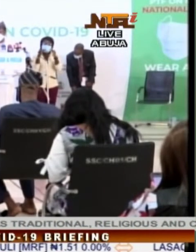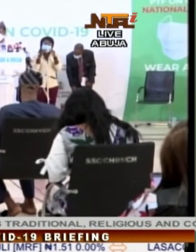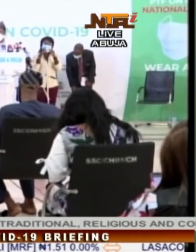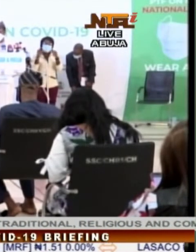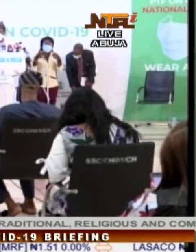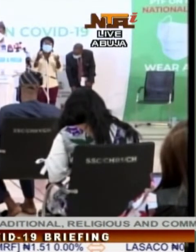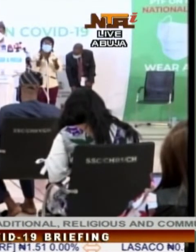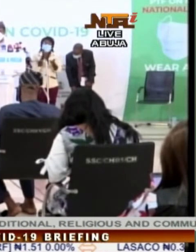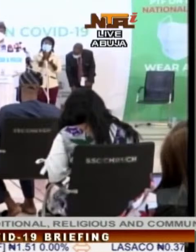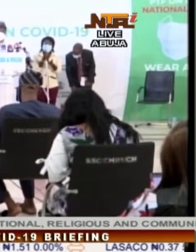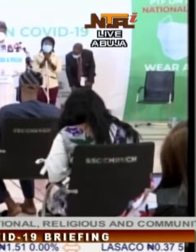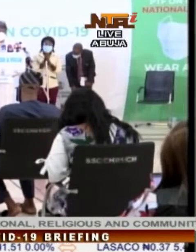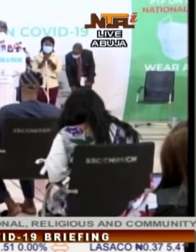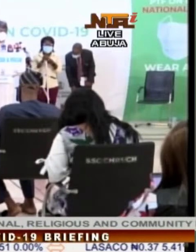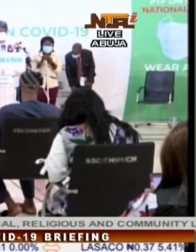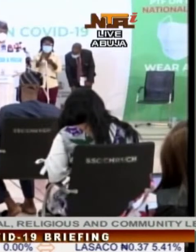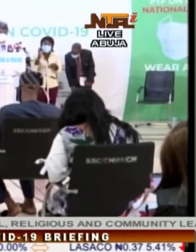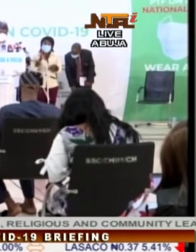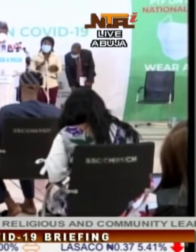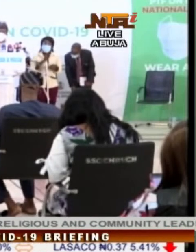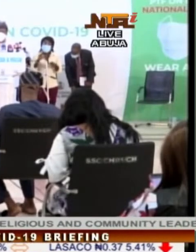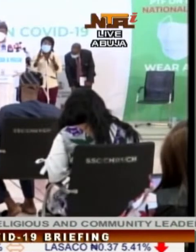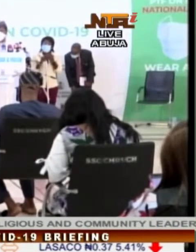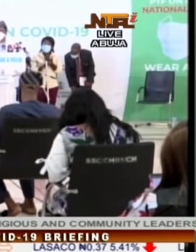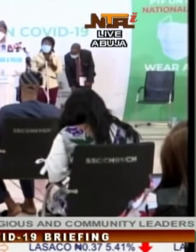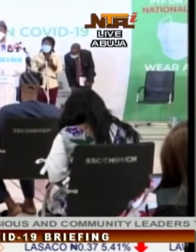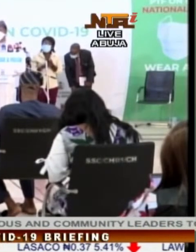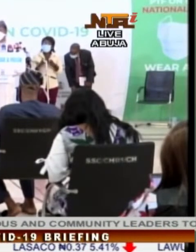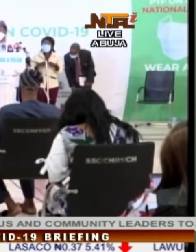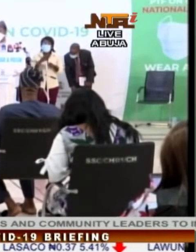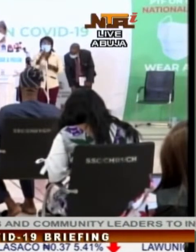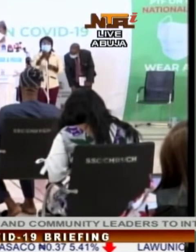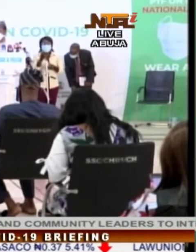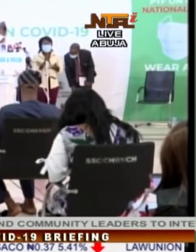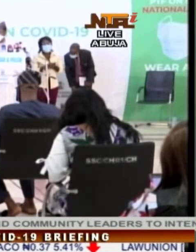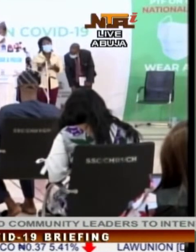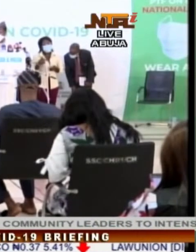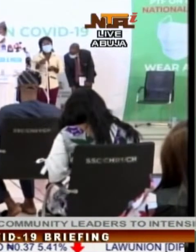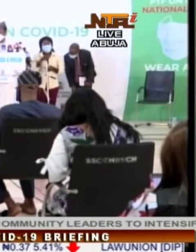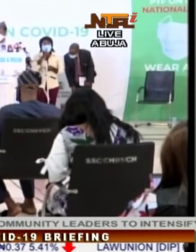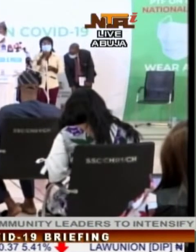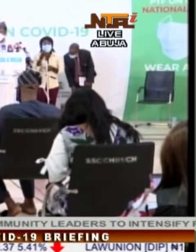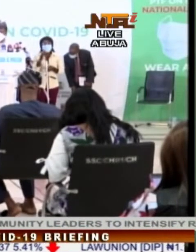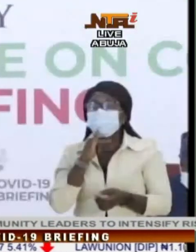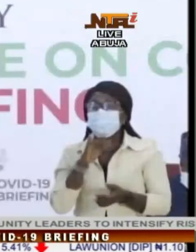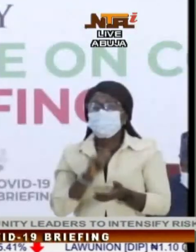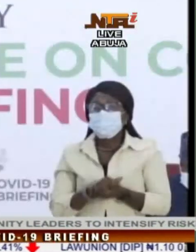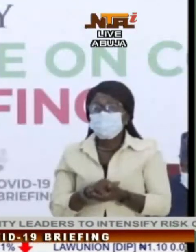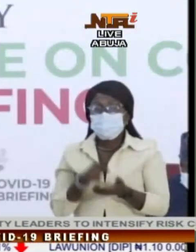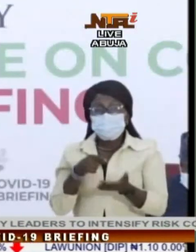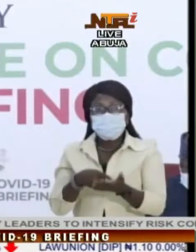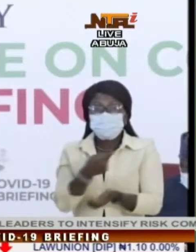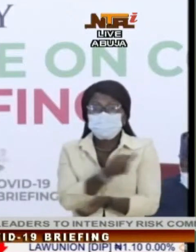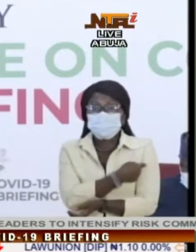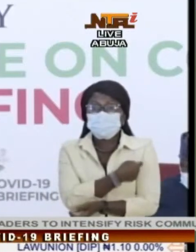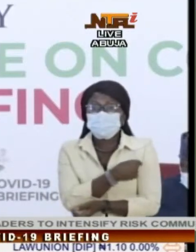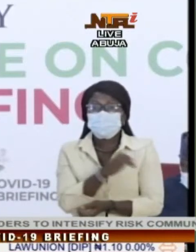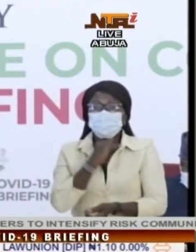the vaccines against the new strains. One thing that we're sure of is that the Pfizer vaccine is